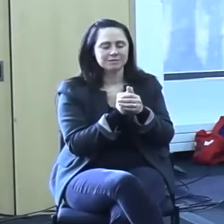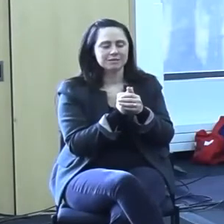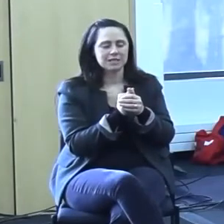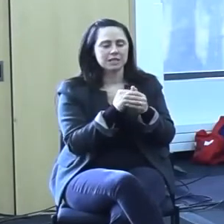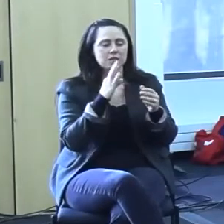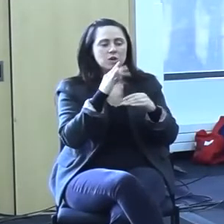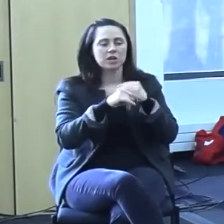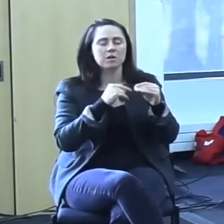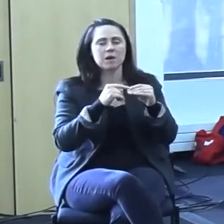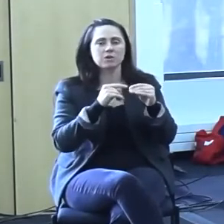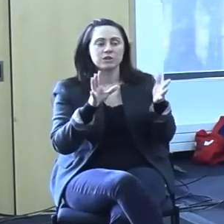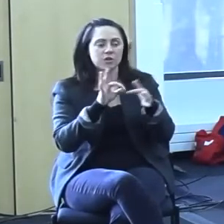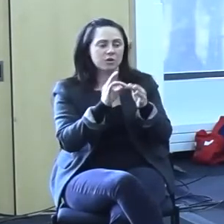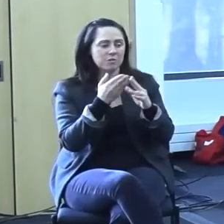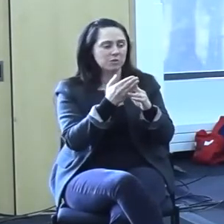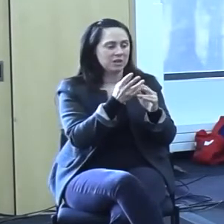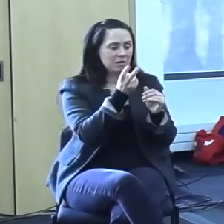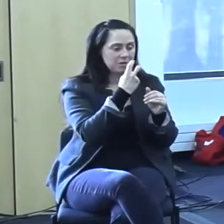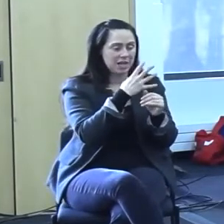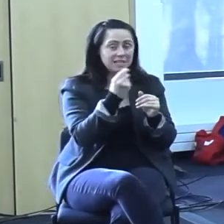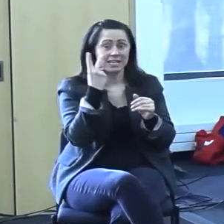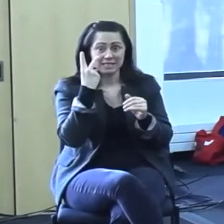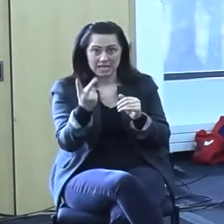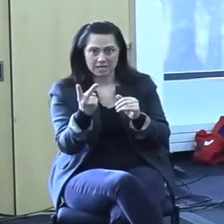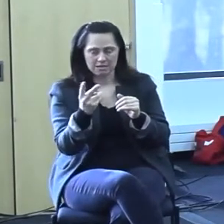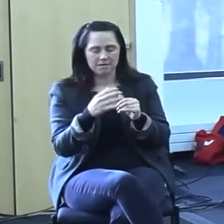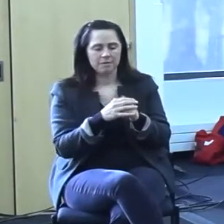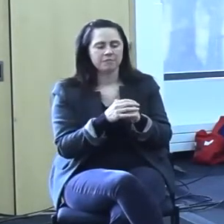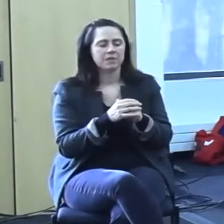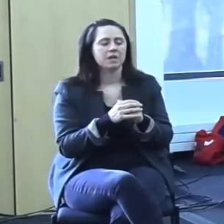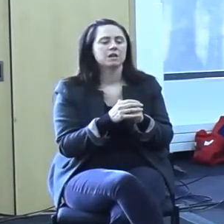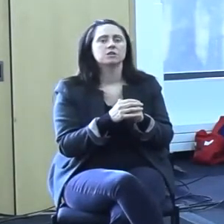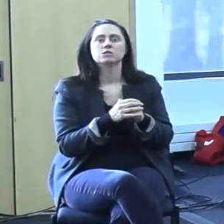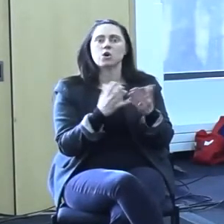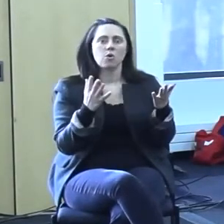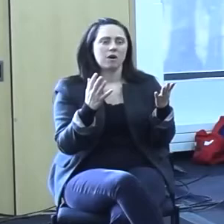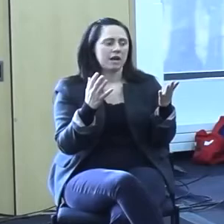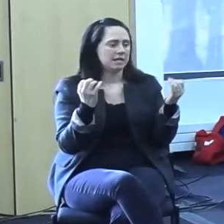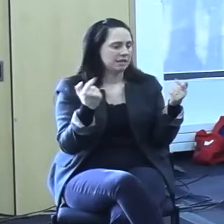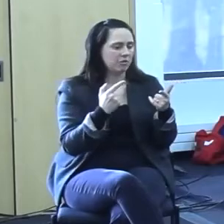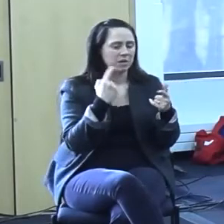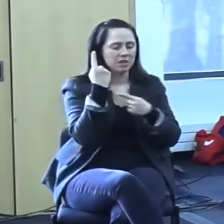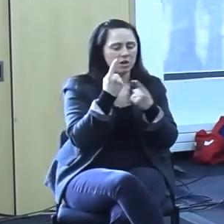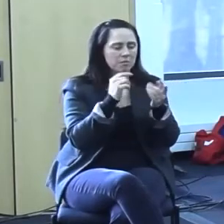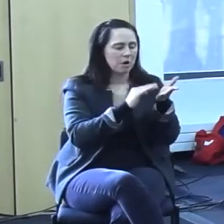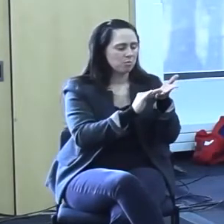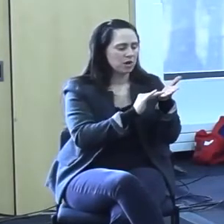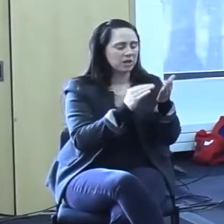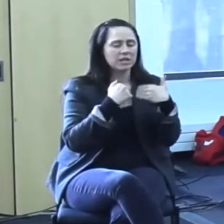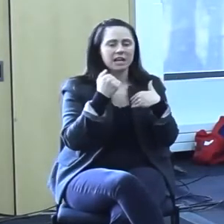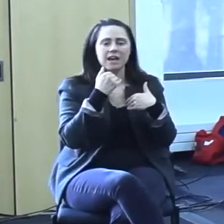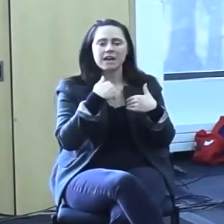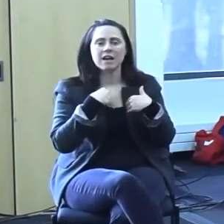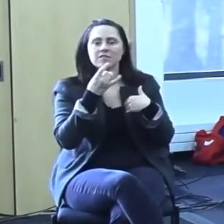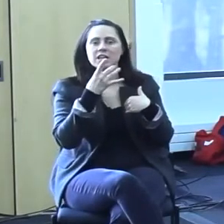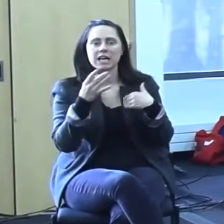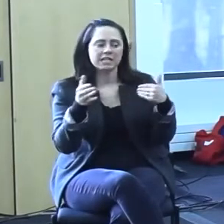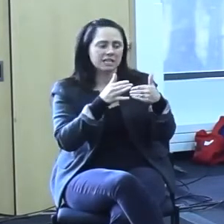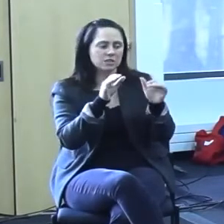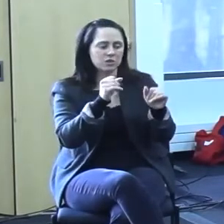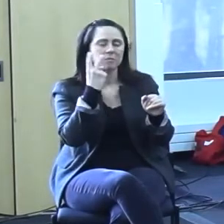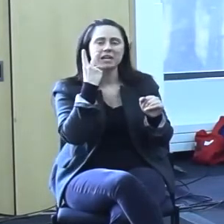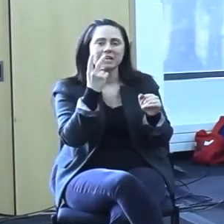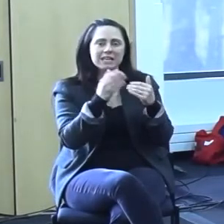and we're talking about the correlation between line and sight. So has everybody thought about Braille and having some kind of light next to it so it can be